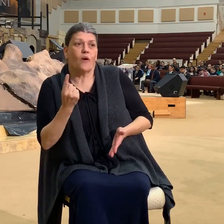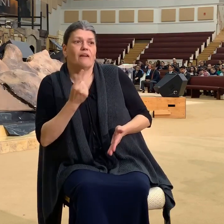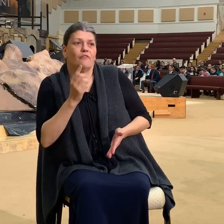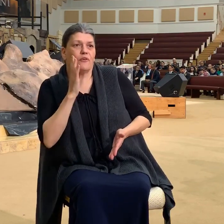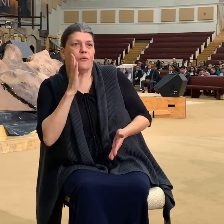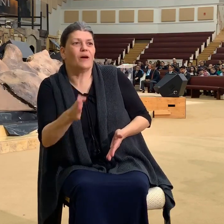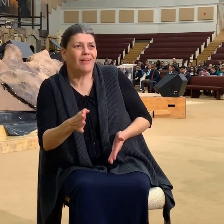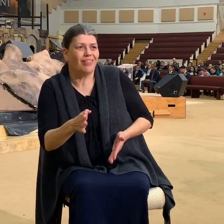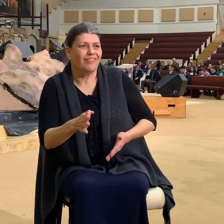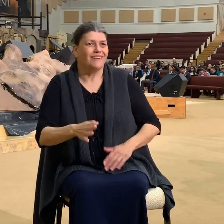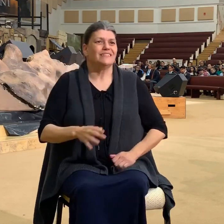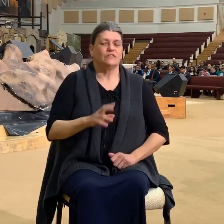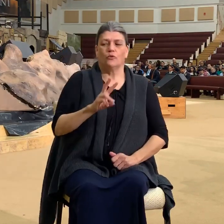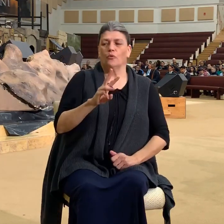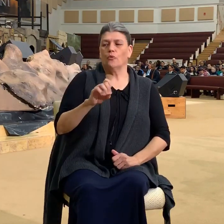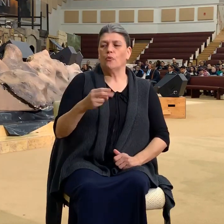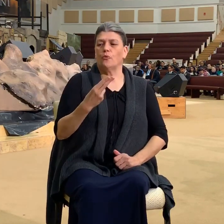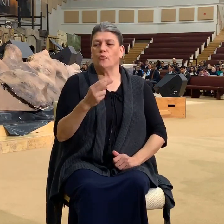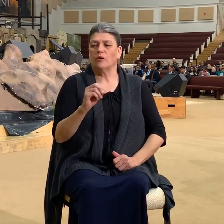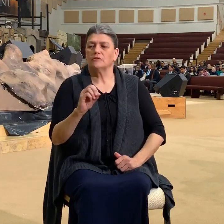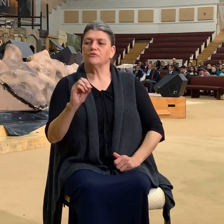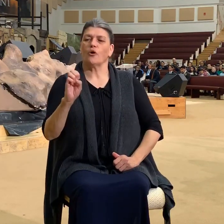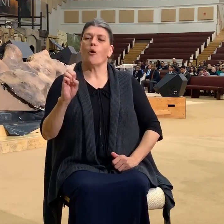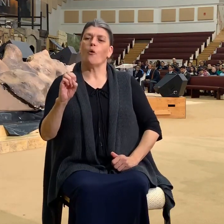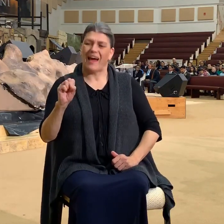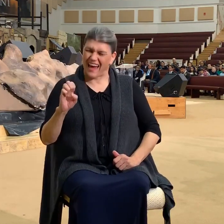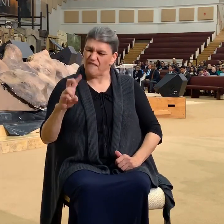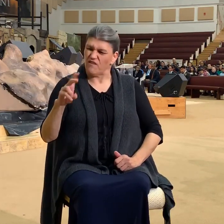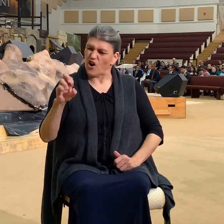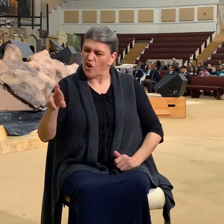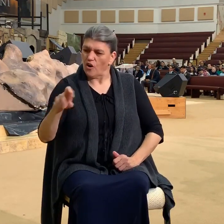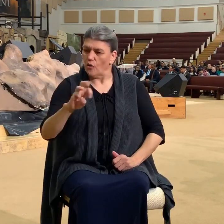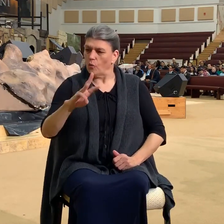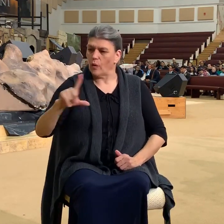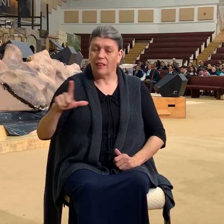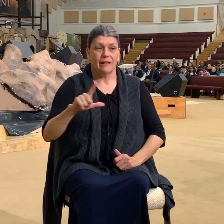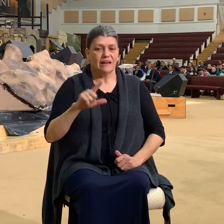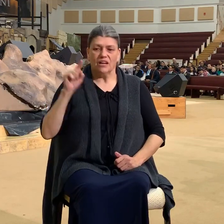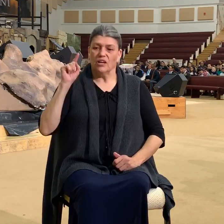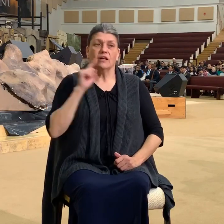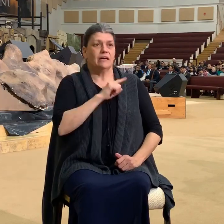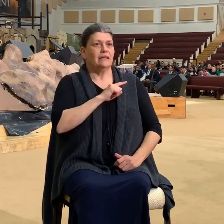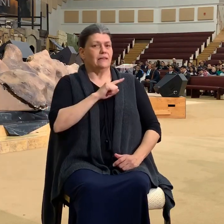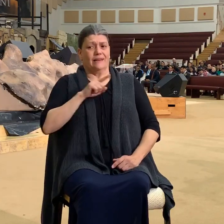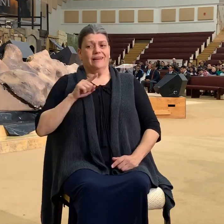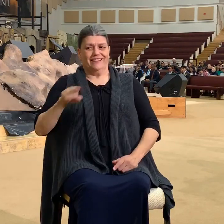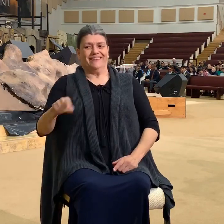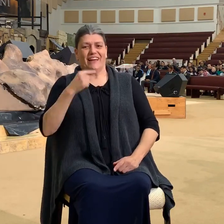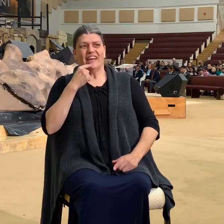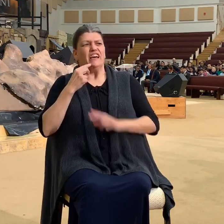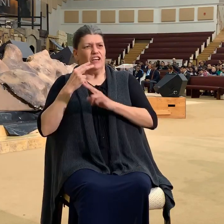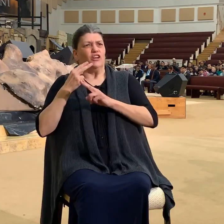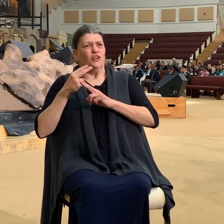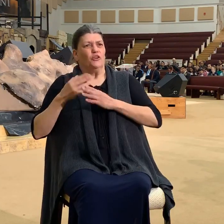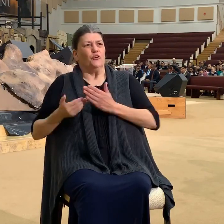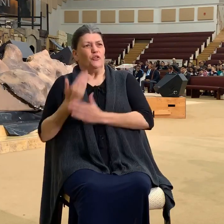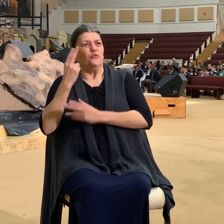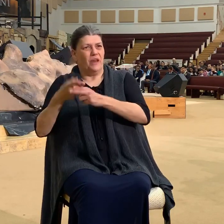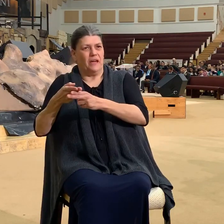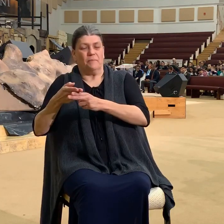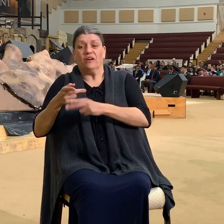Whosoever Will, because you can have the Holy Ghost. God intends everyone." Everybody say